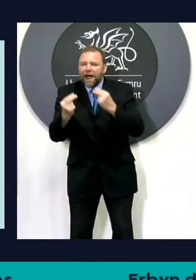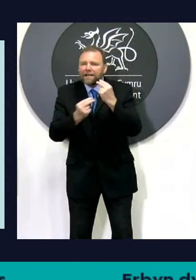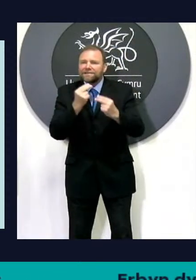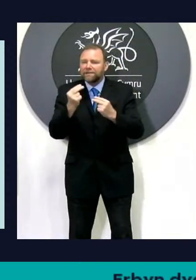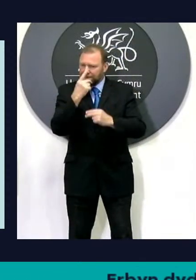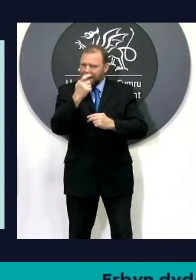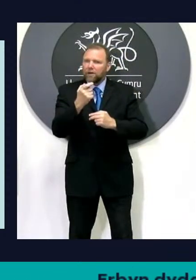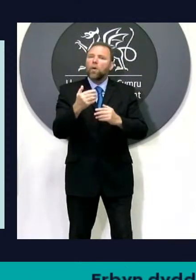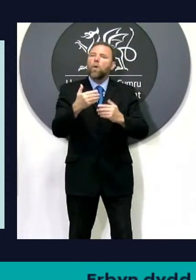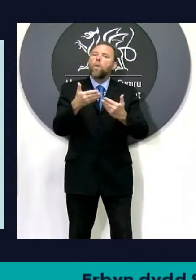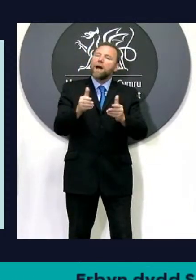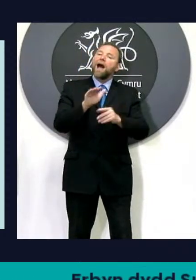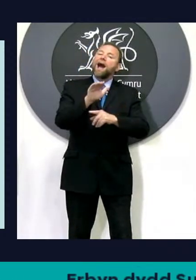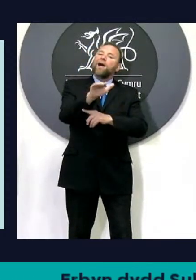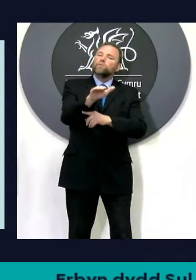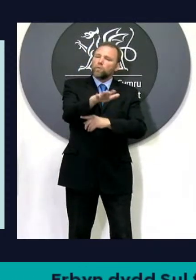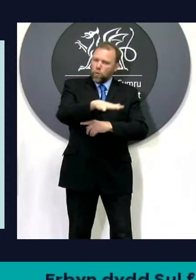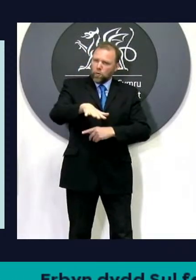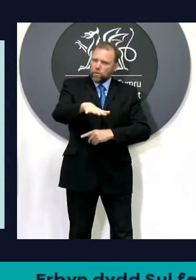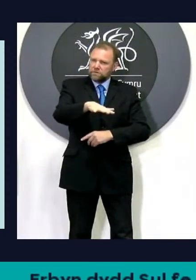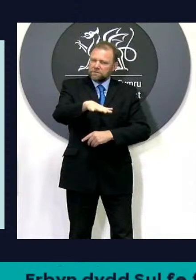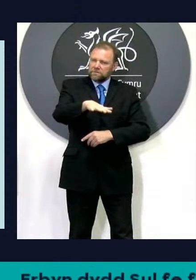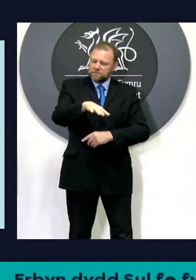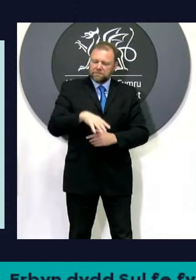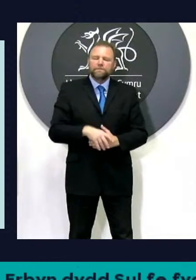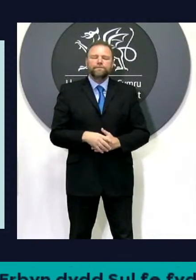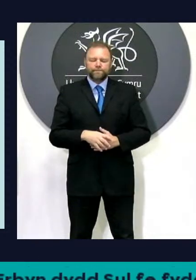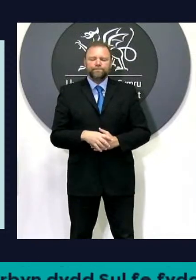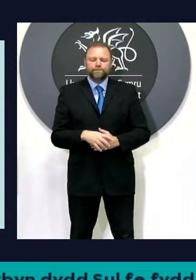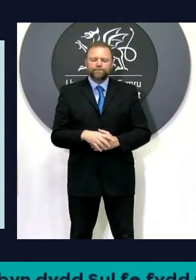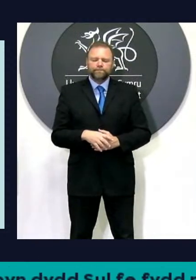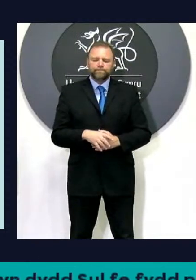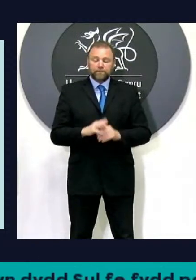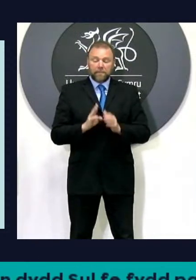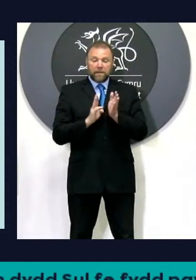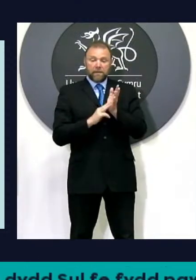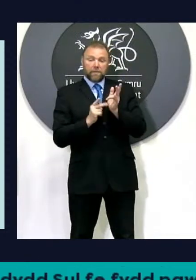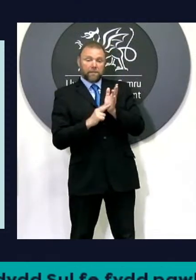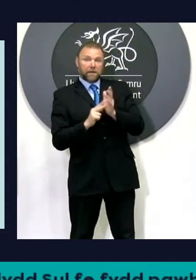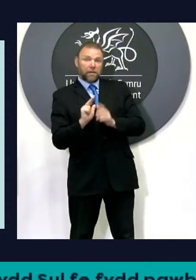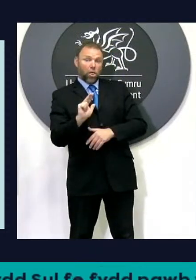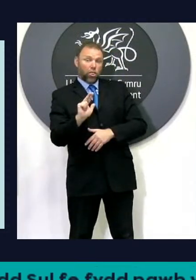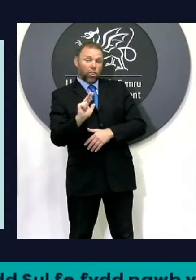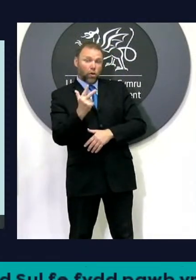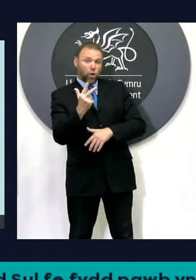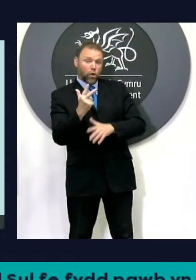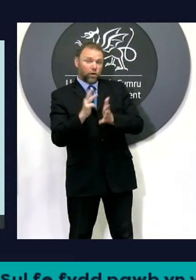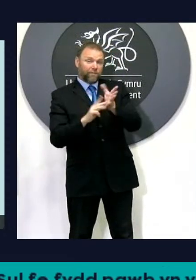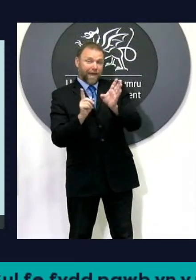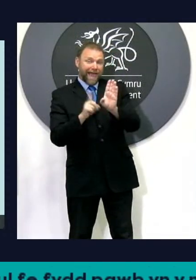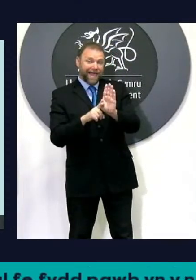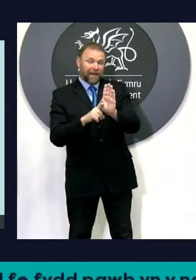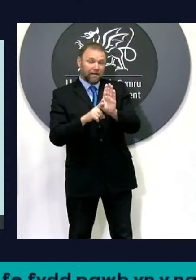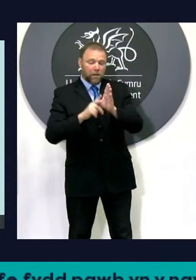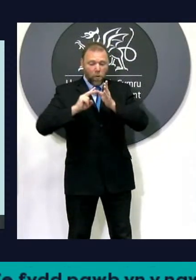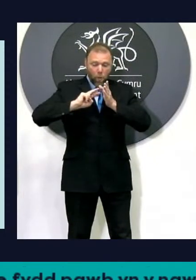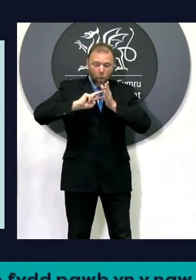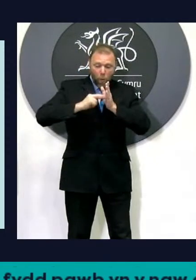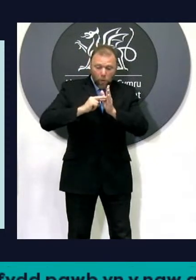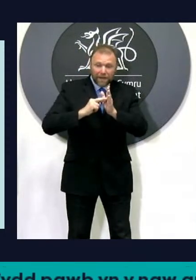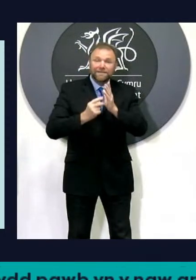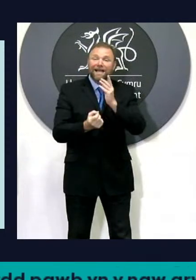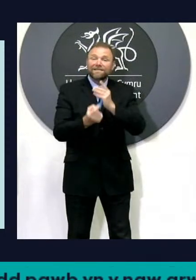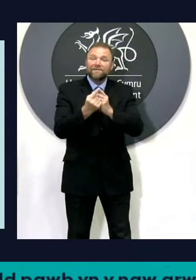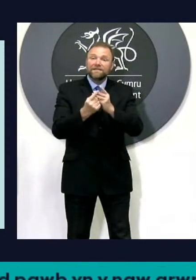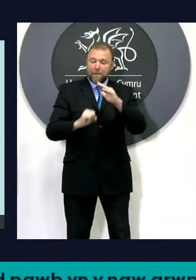restaurants, will also be able to reopen. On Monday, the 3rd of May, organised outdoor activities for